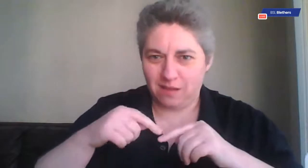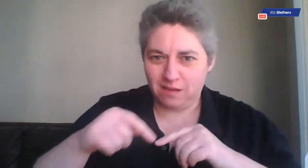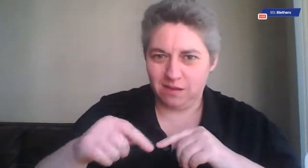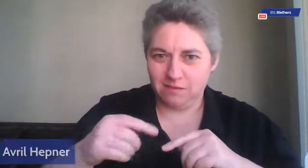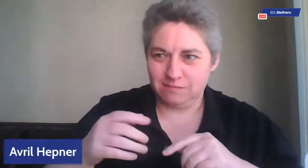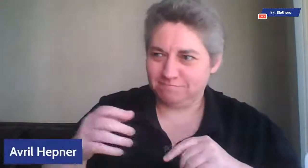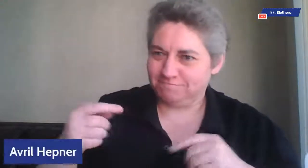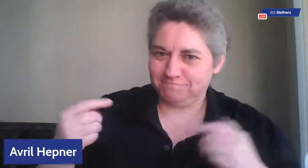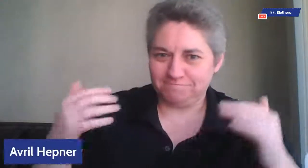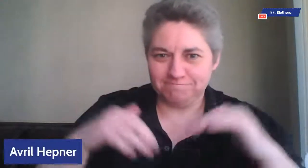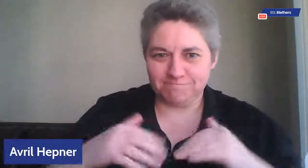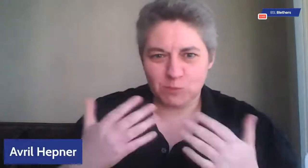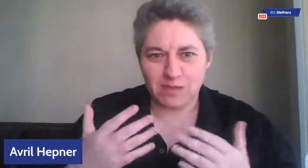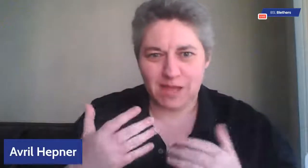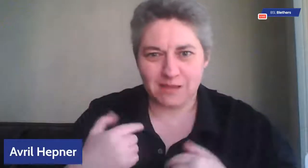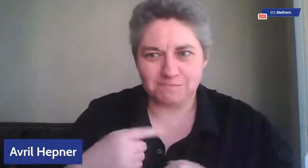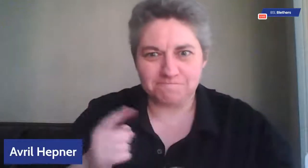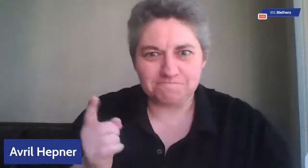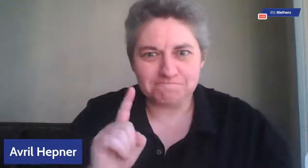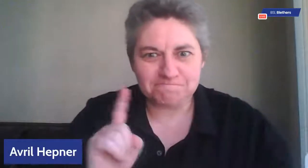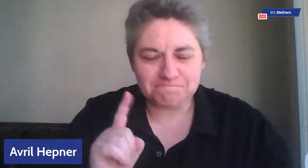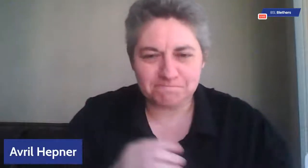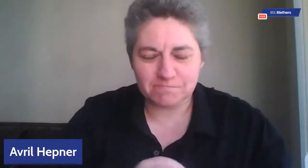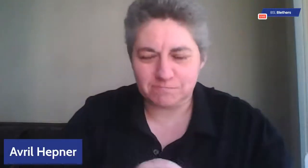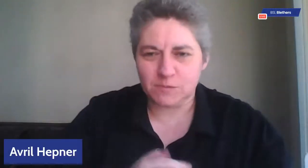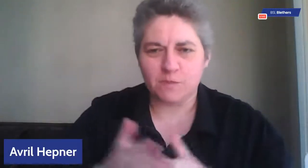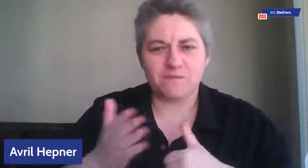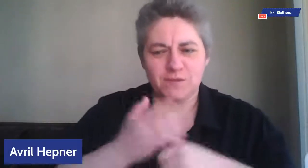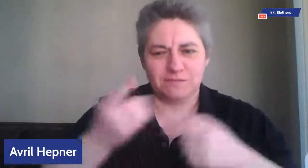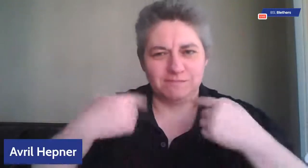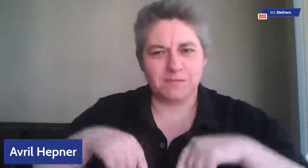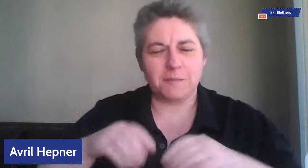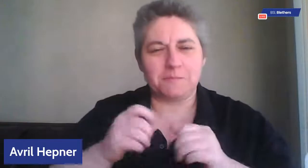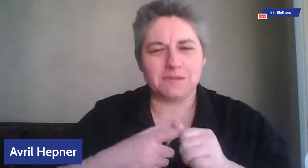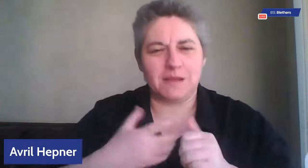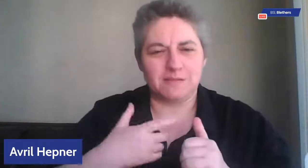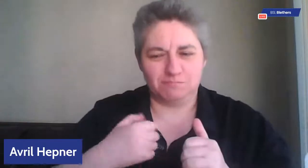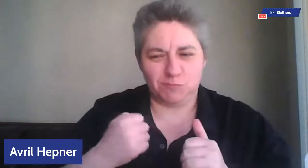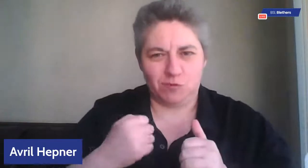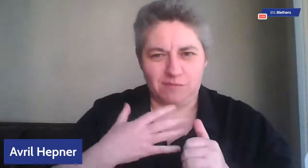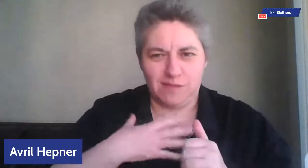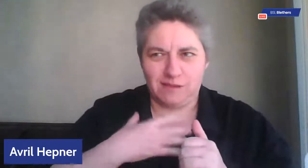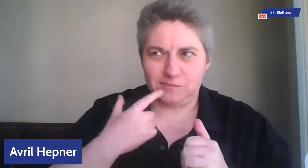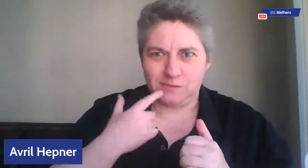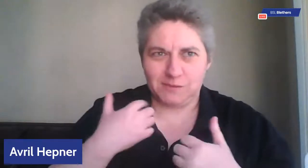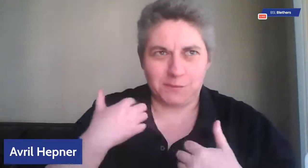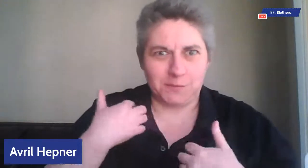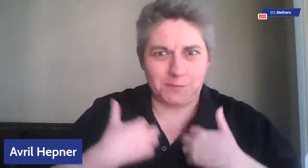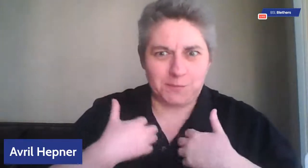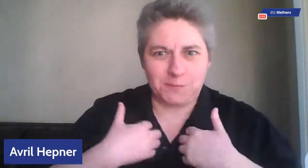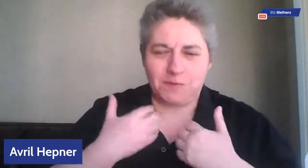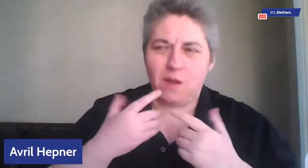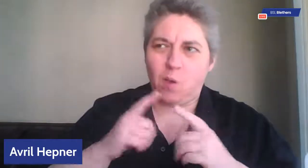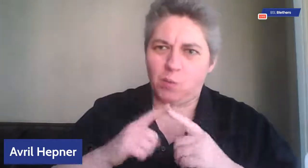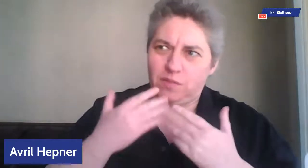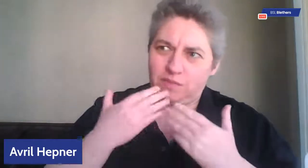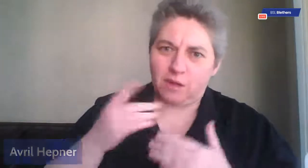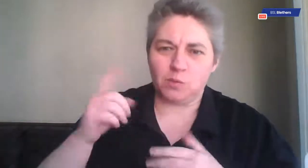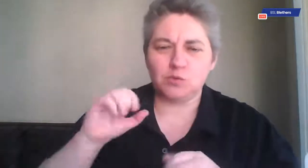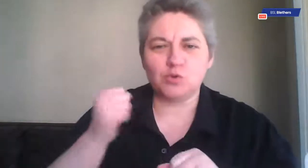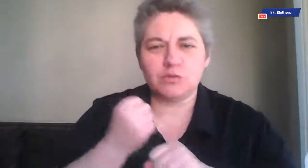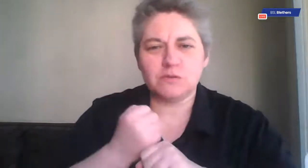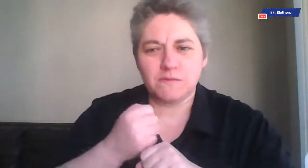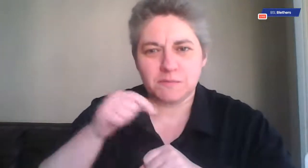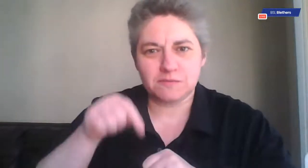streaming, and we've been doing this now for 11 weeks. So, again, the